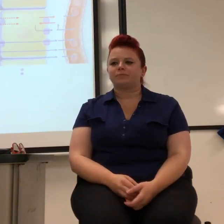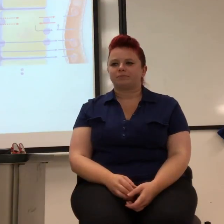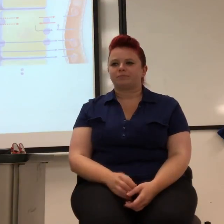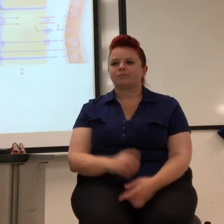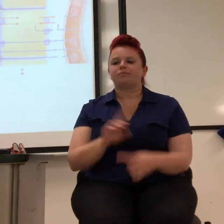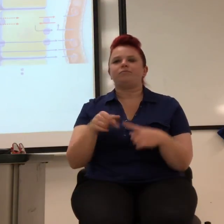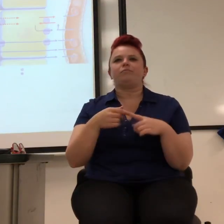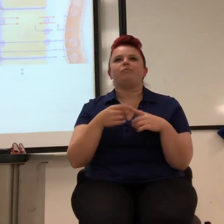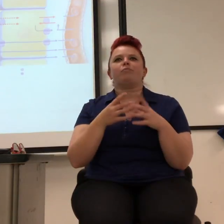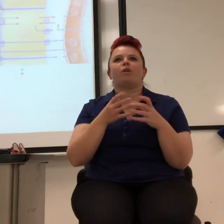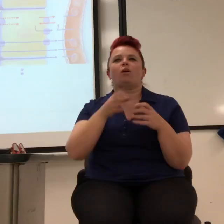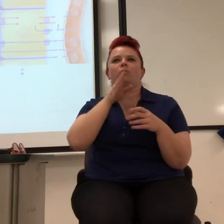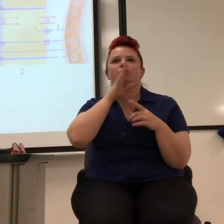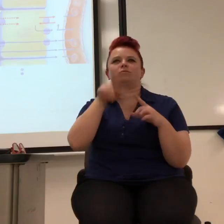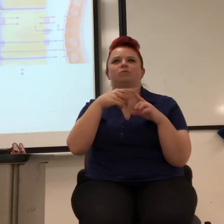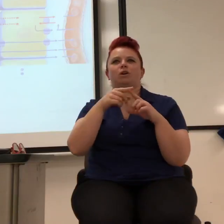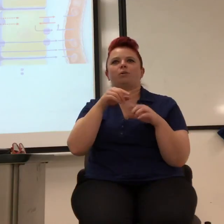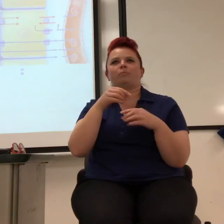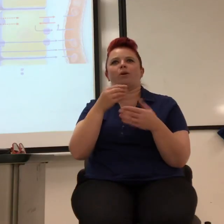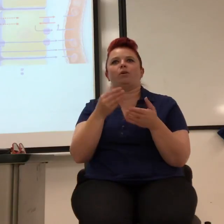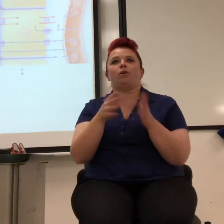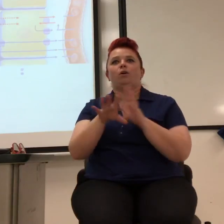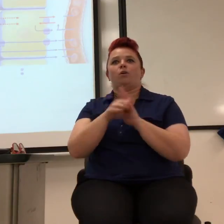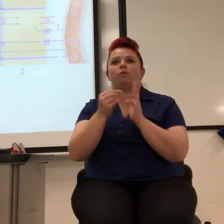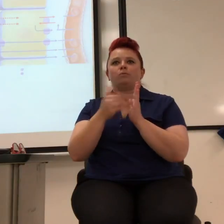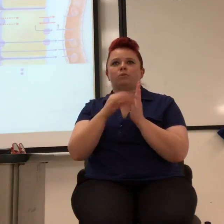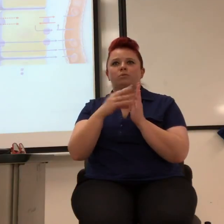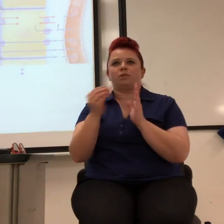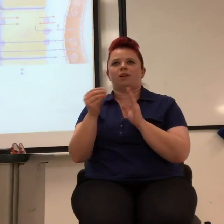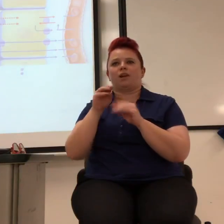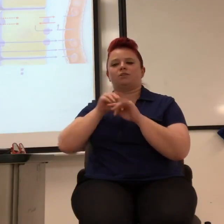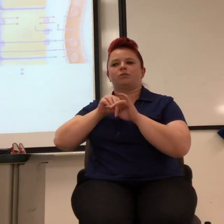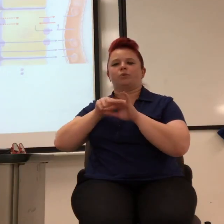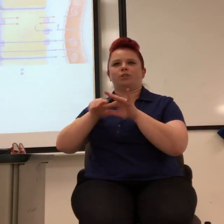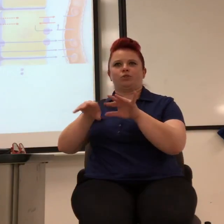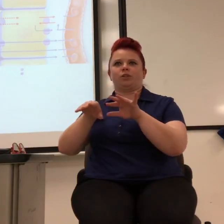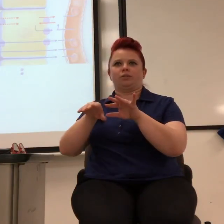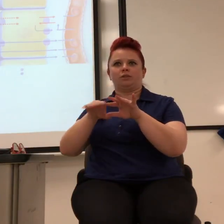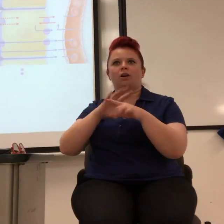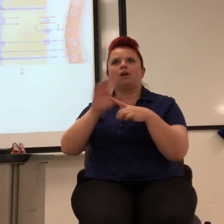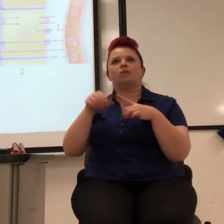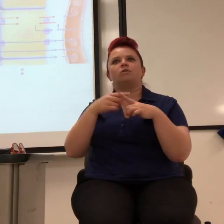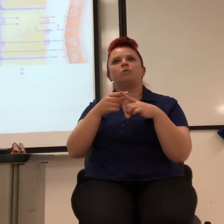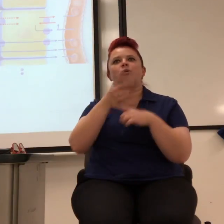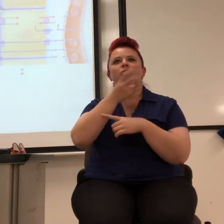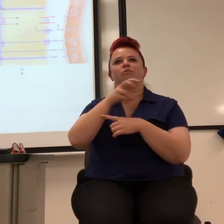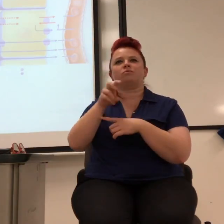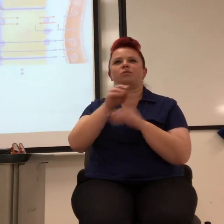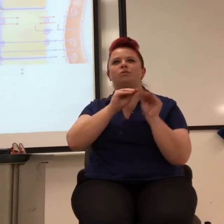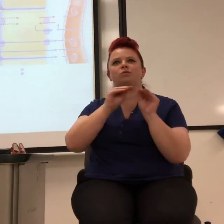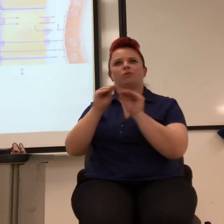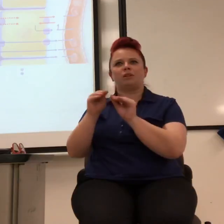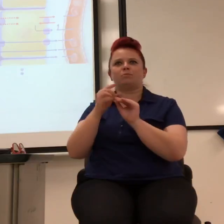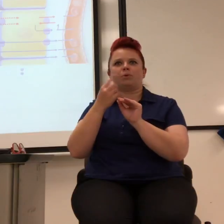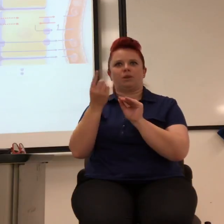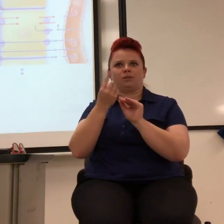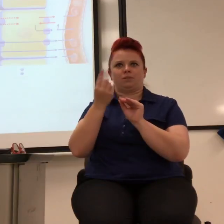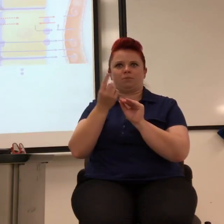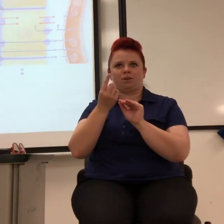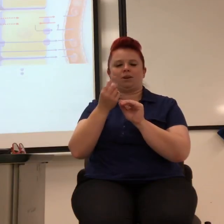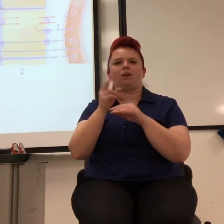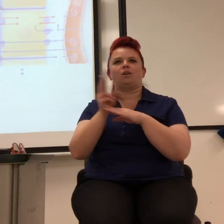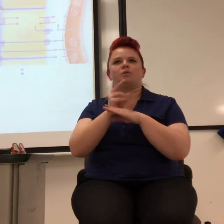When I talk about reabsorption and secretion. So you're transporting something per unit